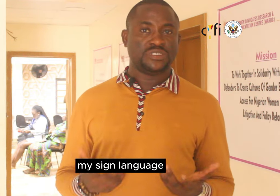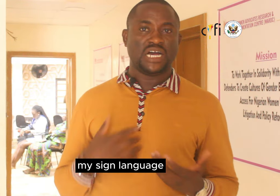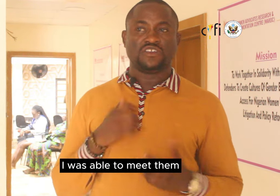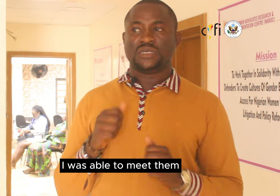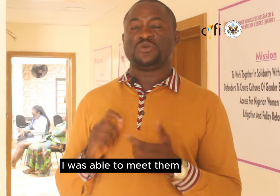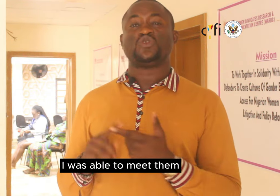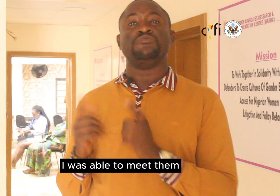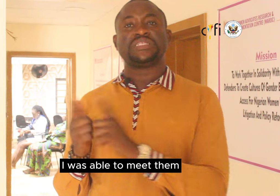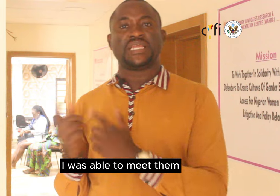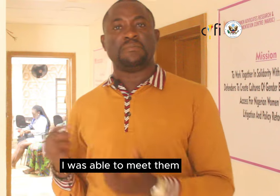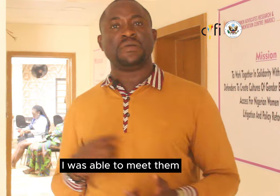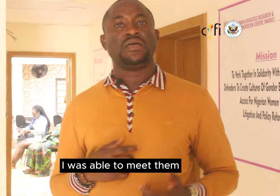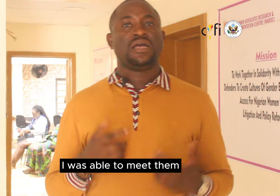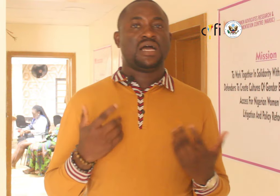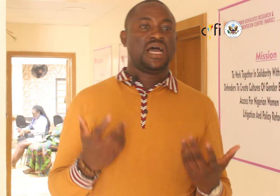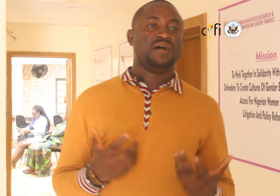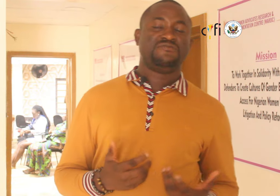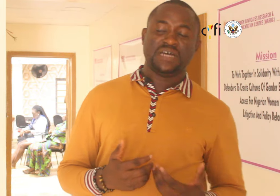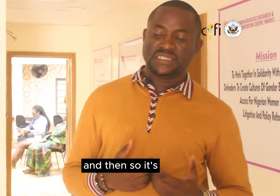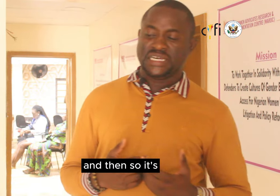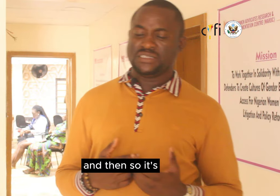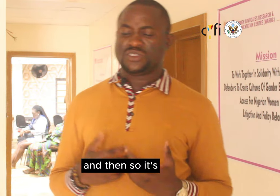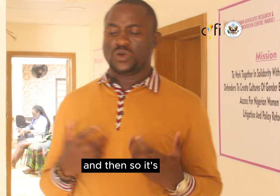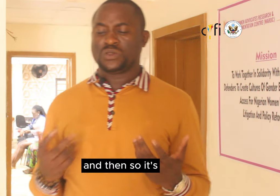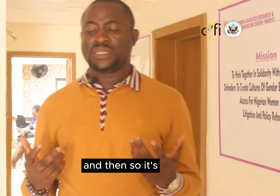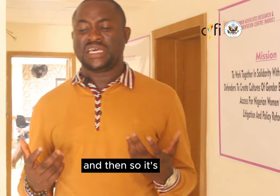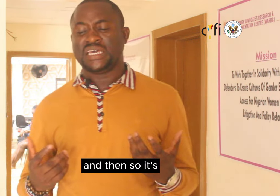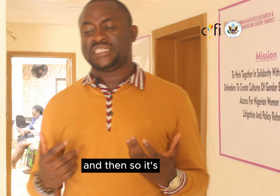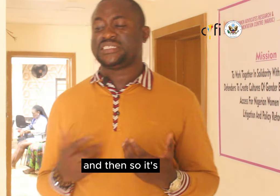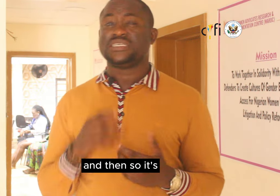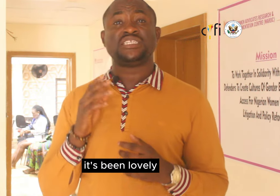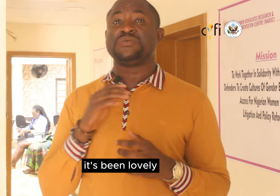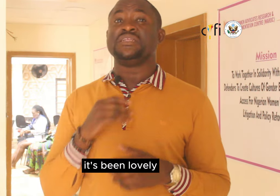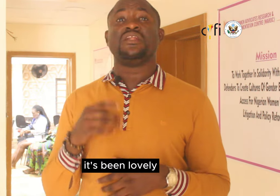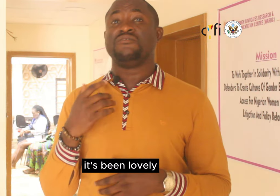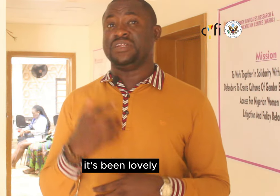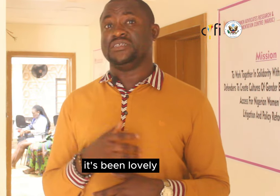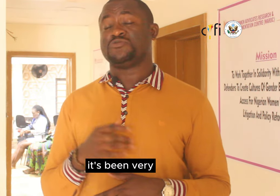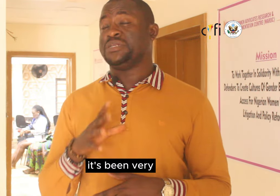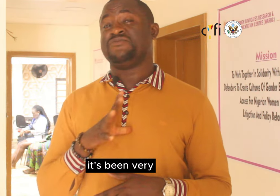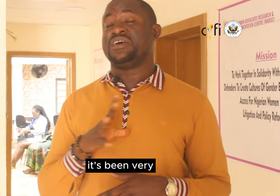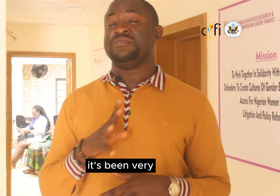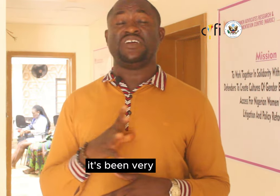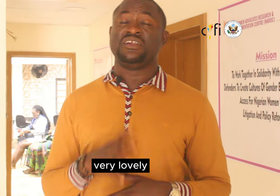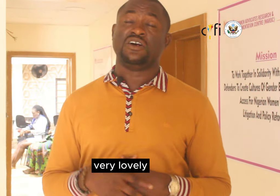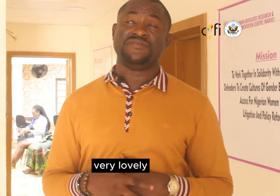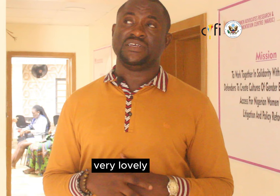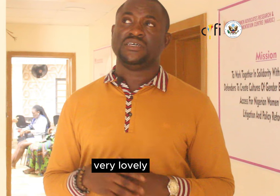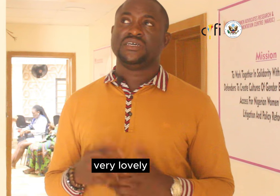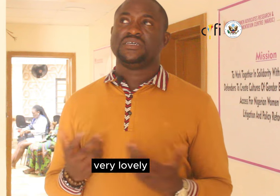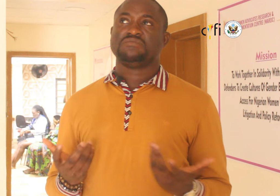was able to meet them. And then, so it's been lovely. It's been very, very lovely.